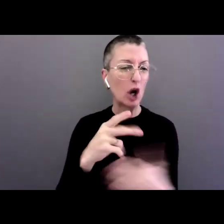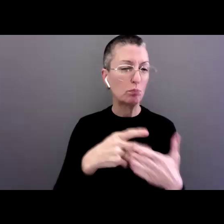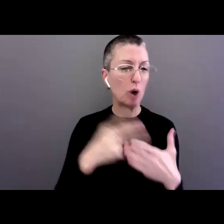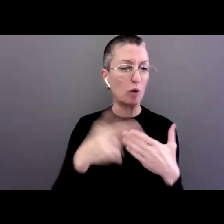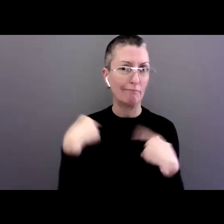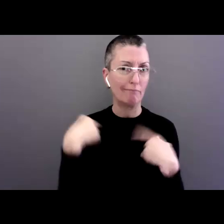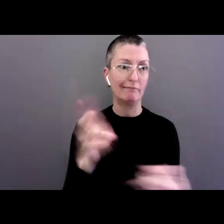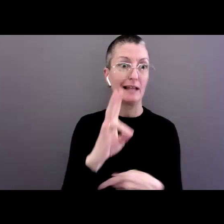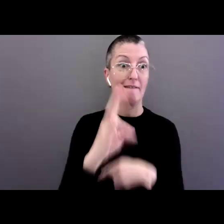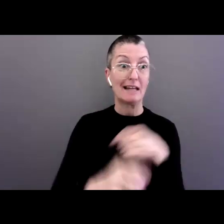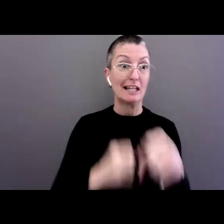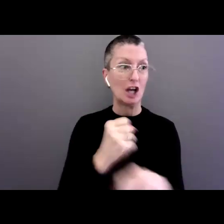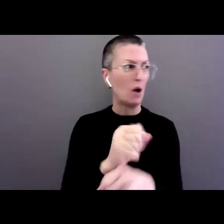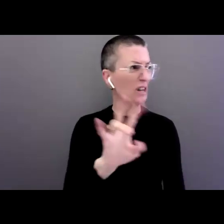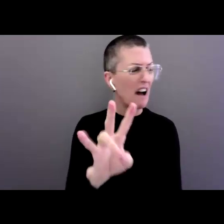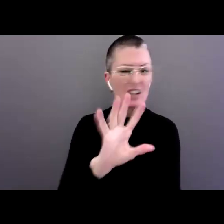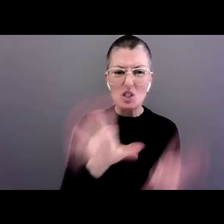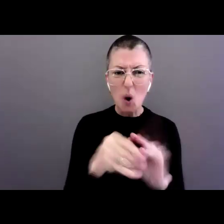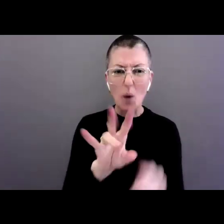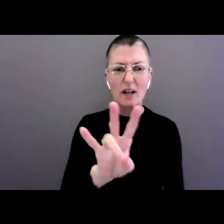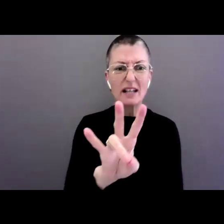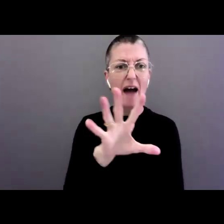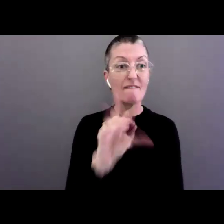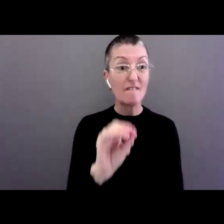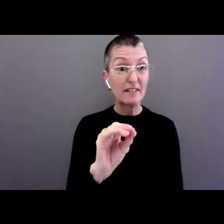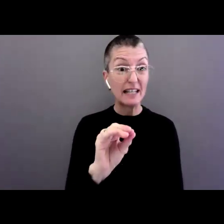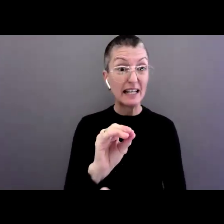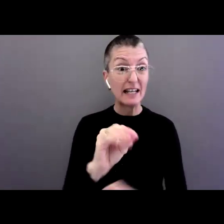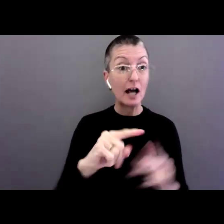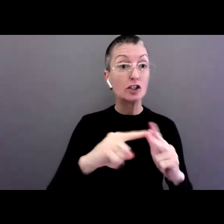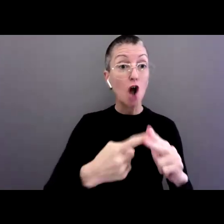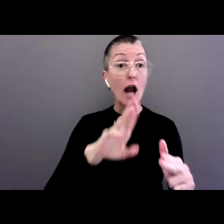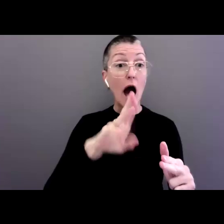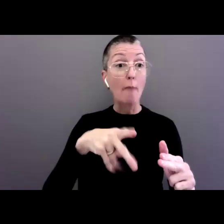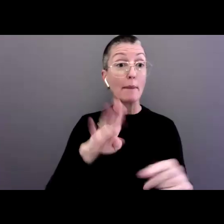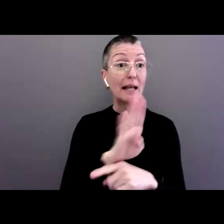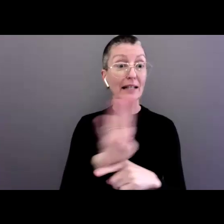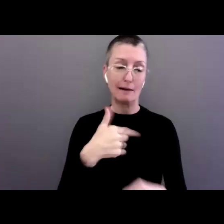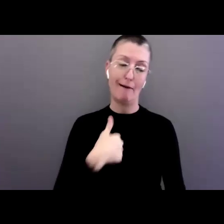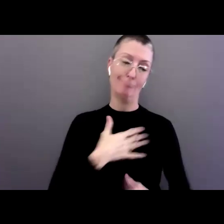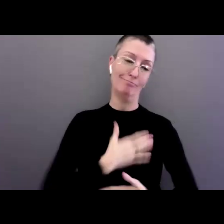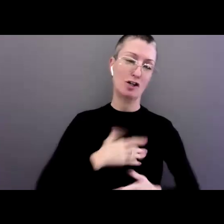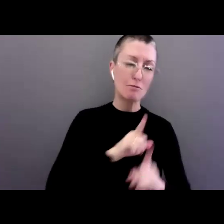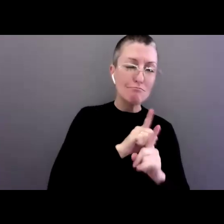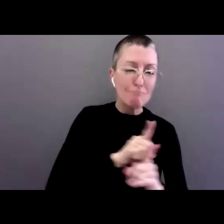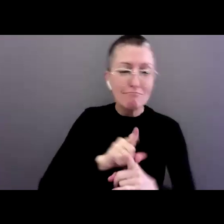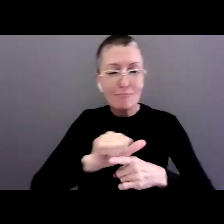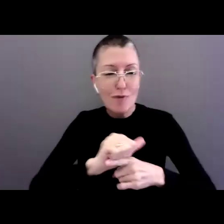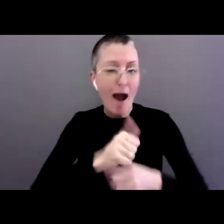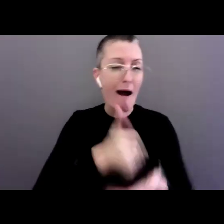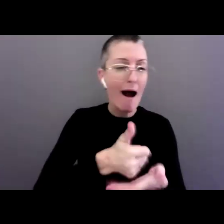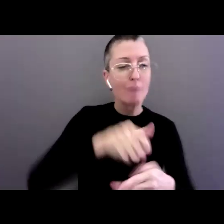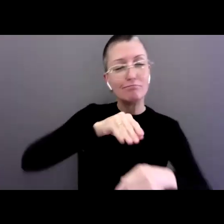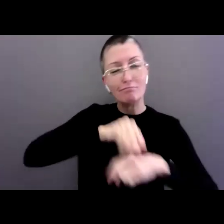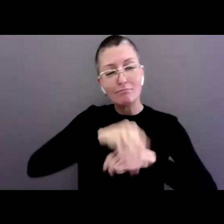almost 750 startups that I have had the pleasure of mentoring and guiding and training and trying to help them on